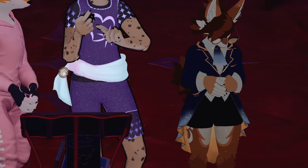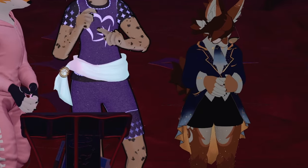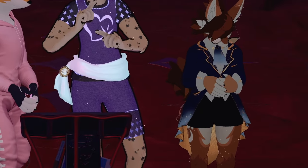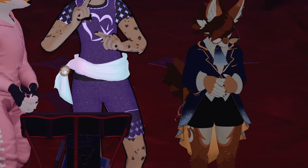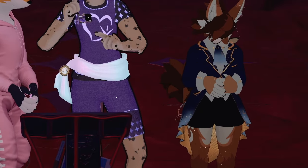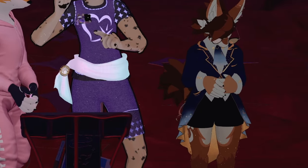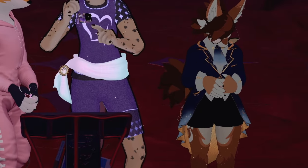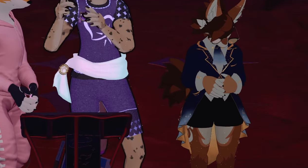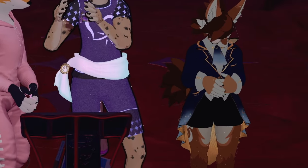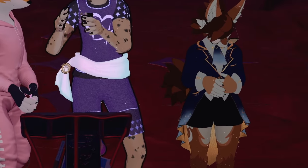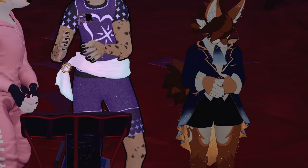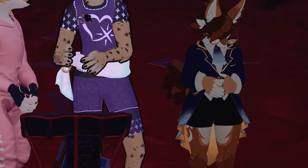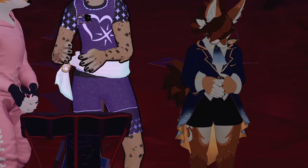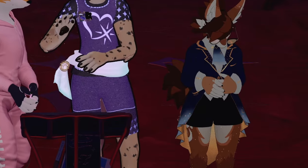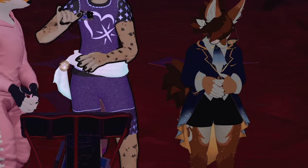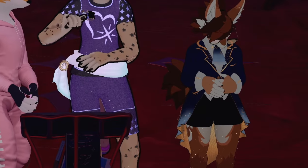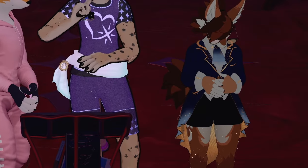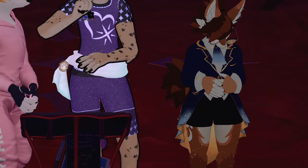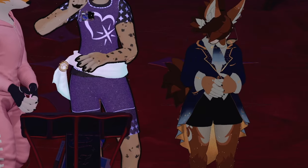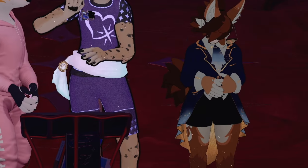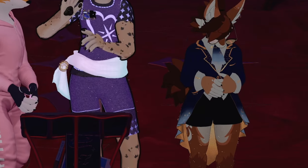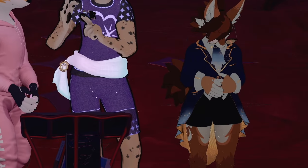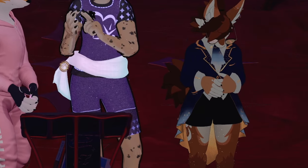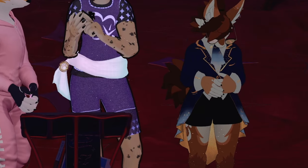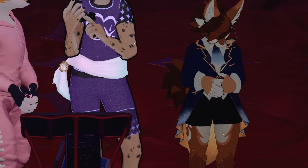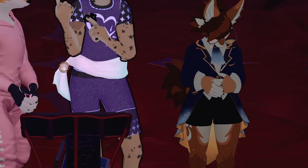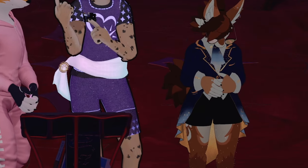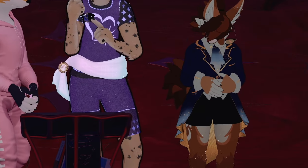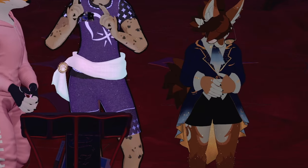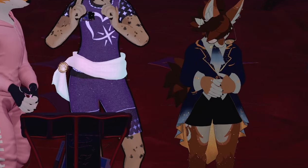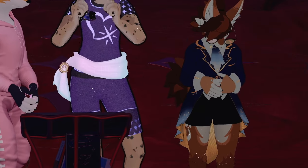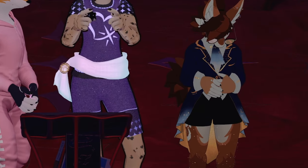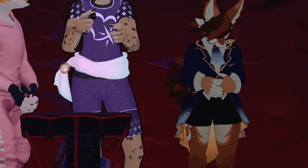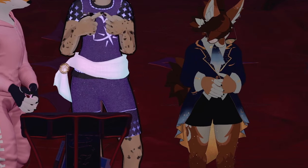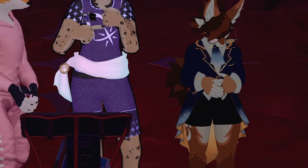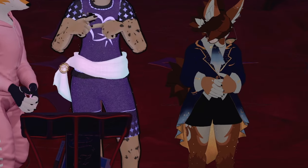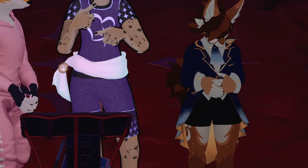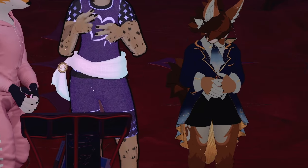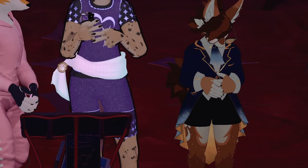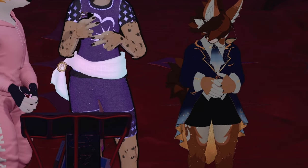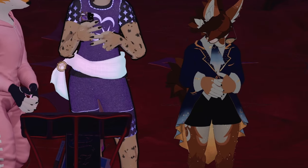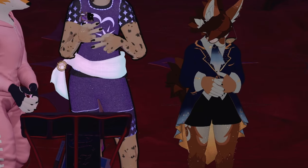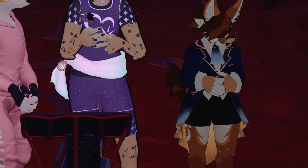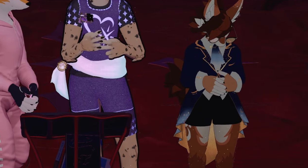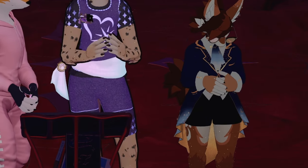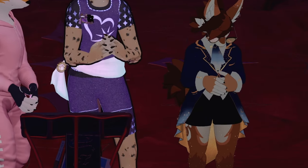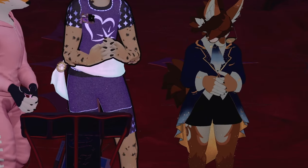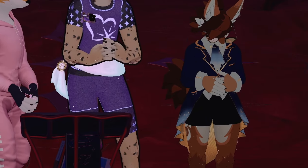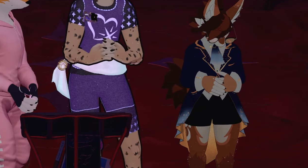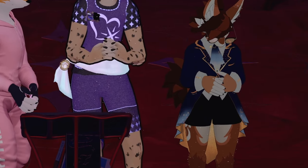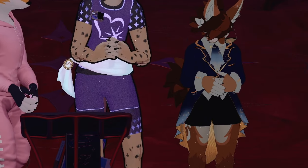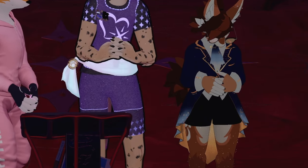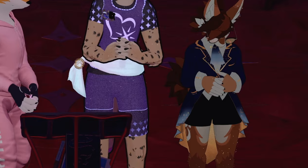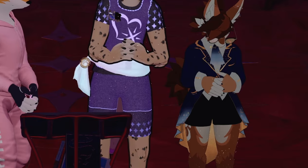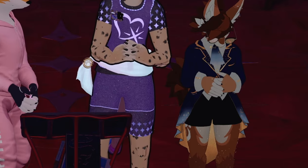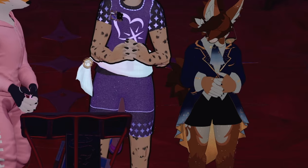defining characteristics. But it must be given by a deaf person. It is a deaf culture thing. A deaf person will